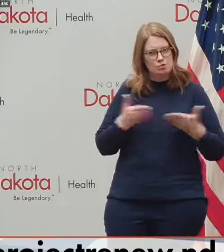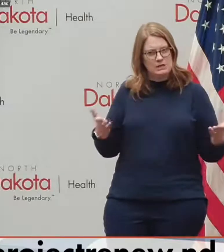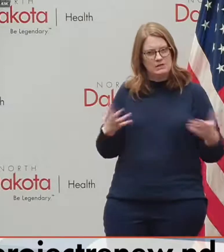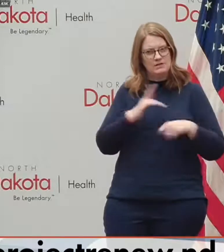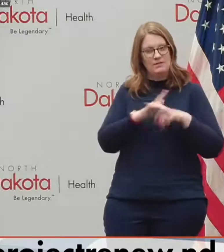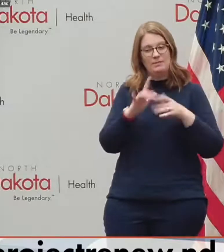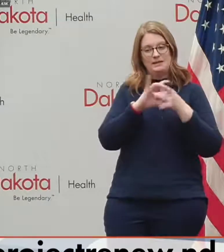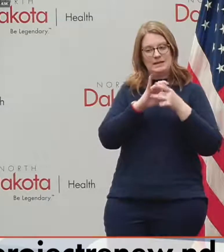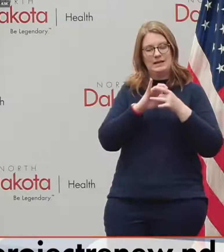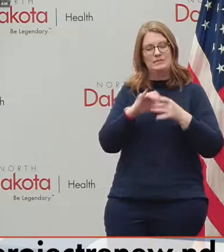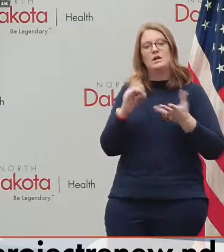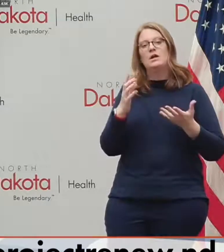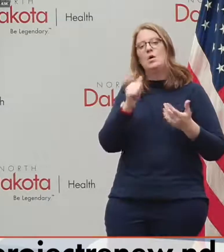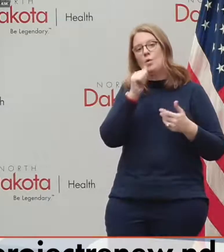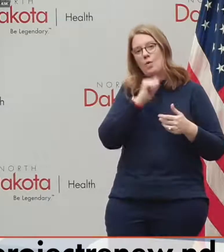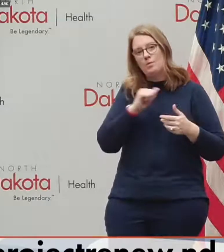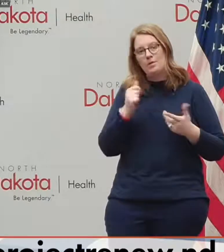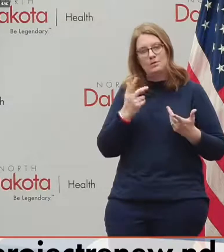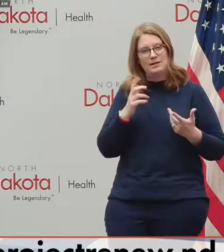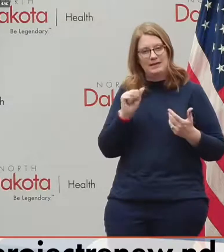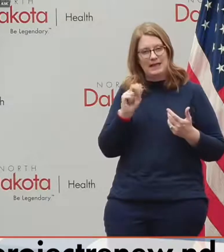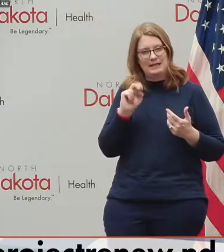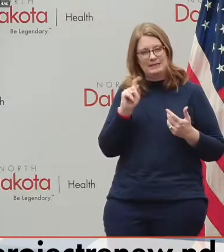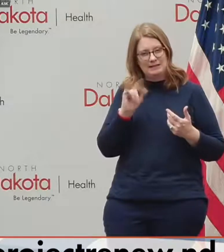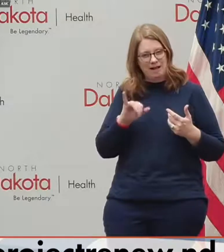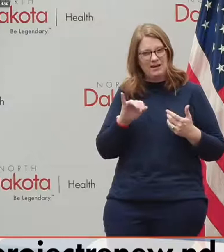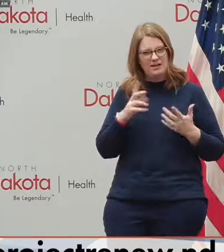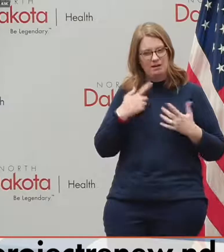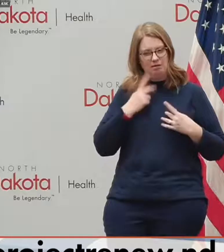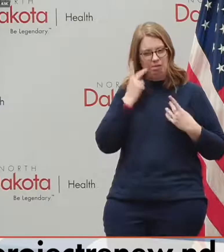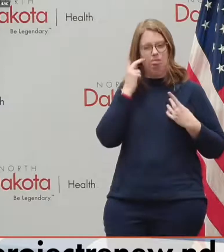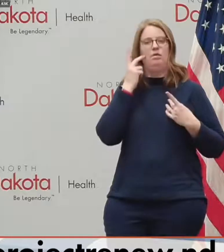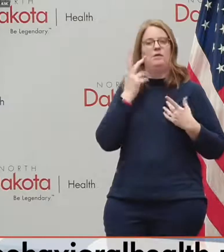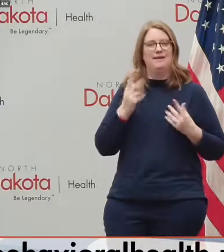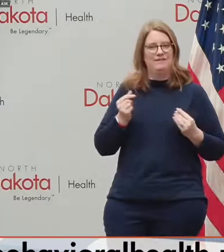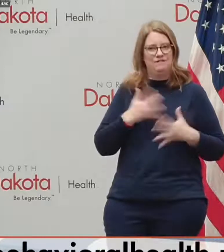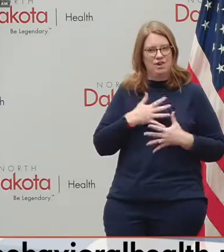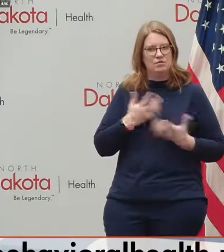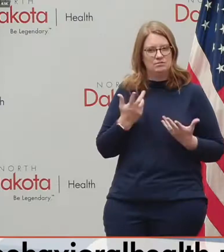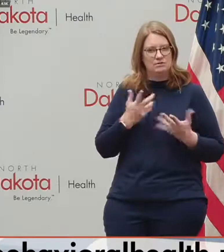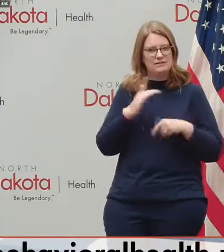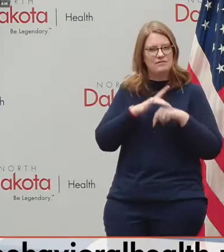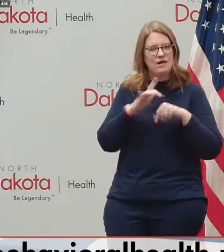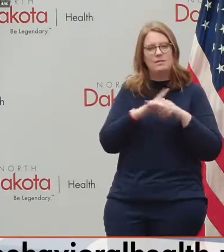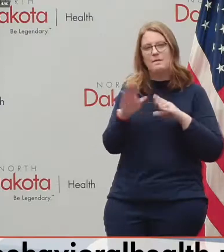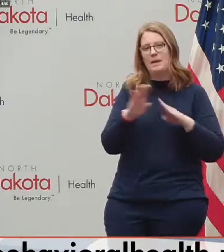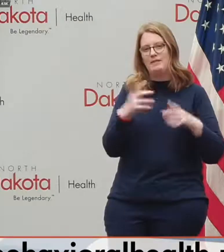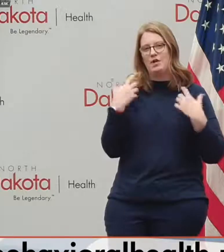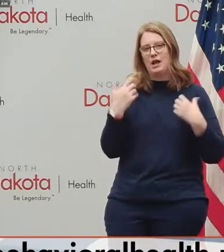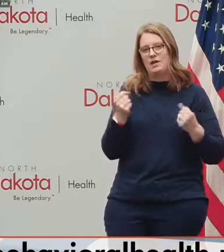staying connected, coping with anxiety, fear, and practicing gratitude. Those are all available at